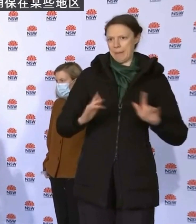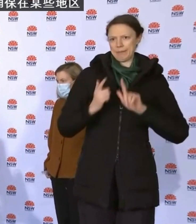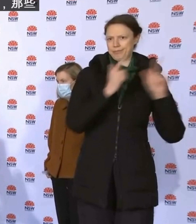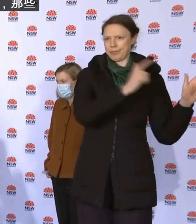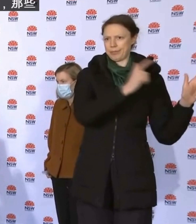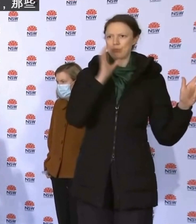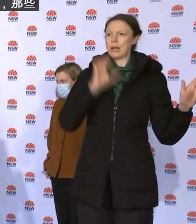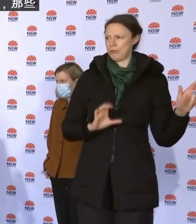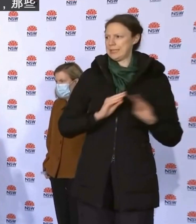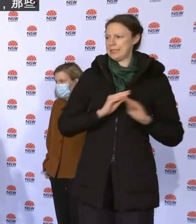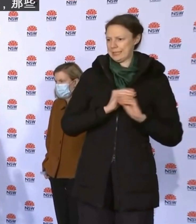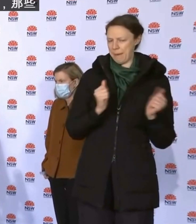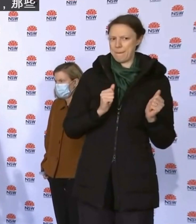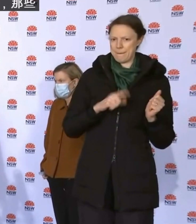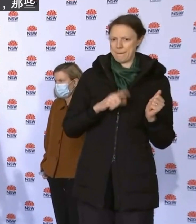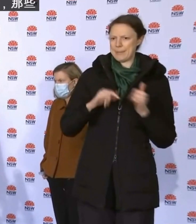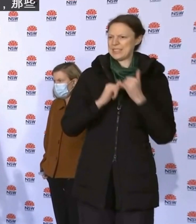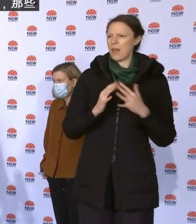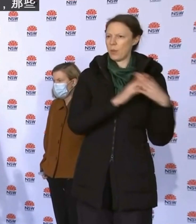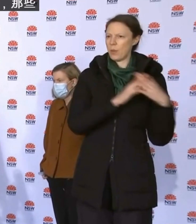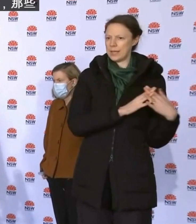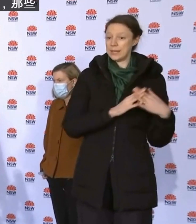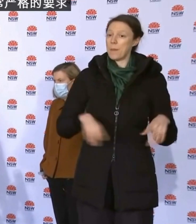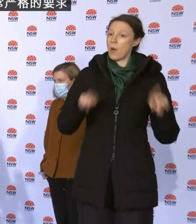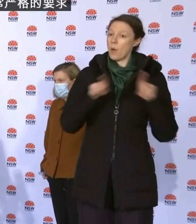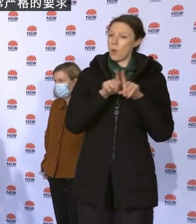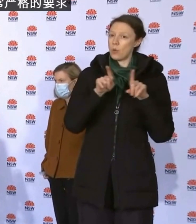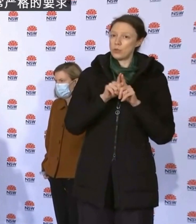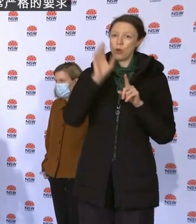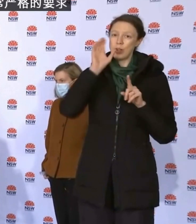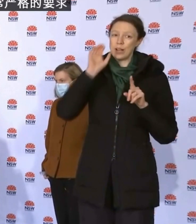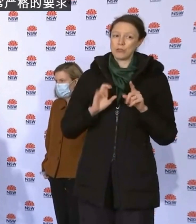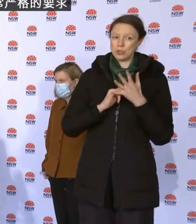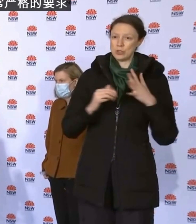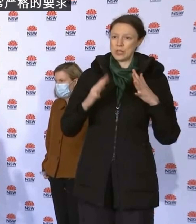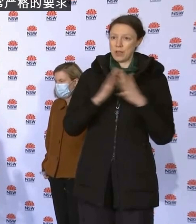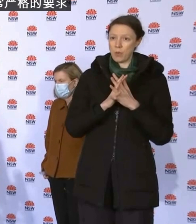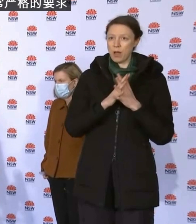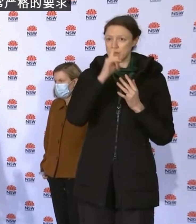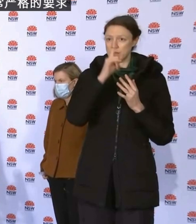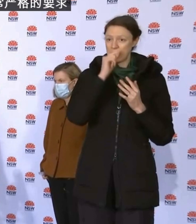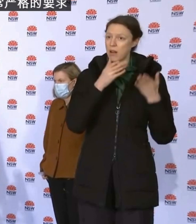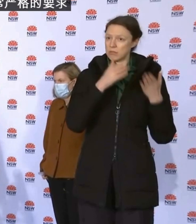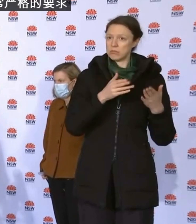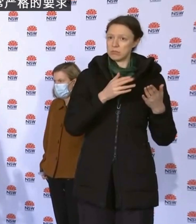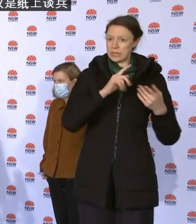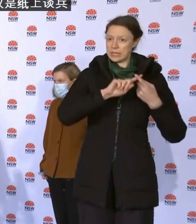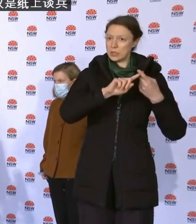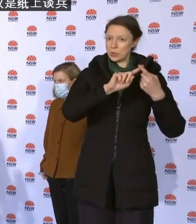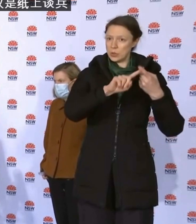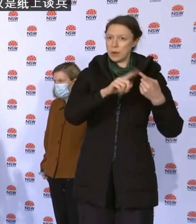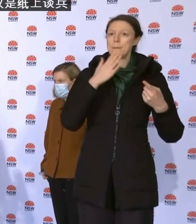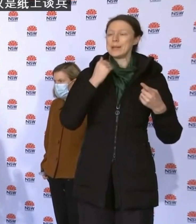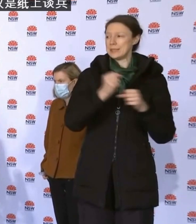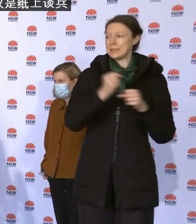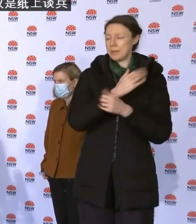in regions in particular, in regional New South Wales where those activities are still allowed to continue, please make sure you have very stringent COVID